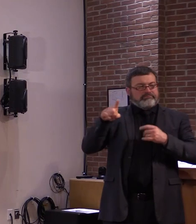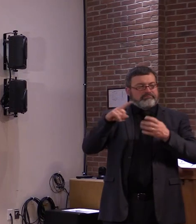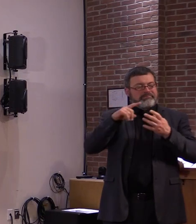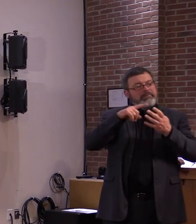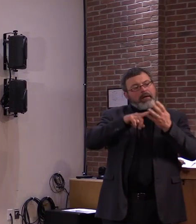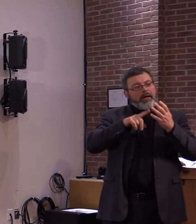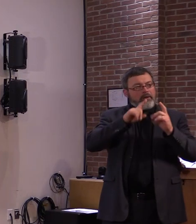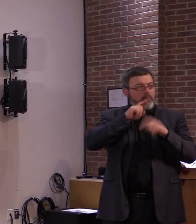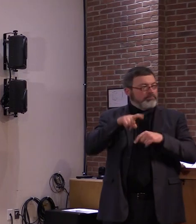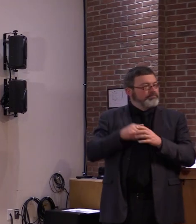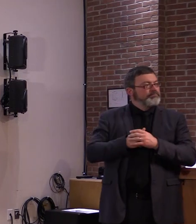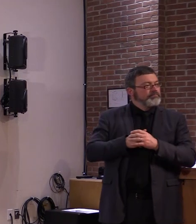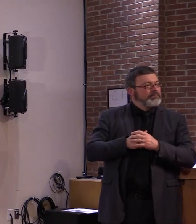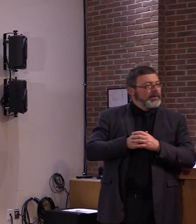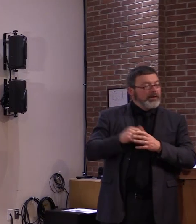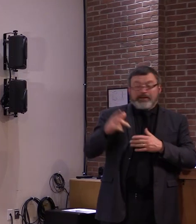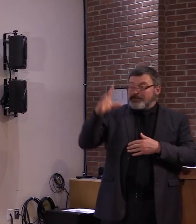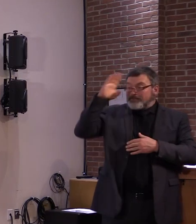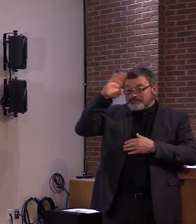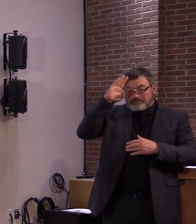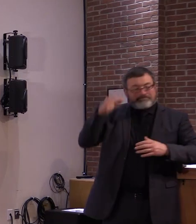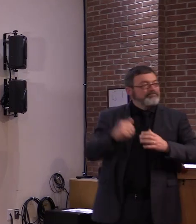Hello, can you hear me? We can.